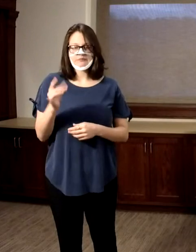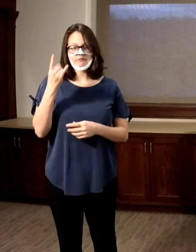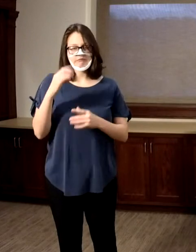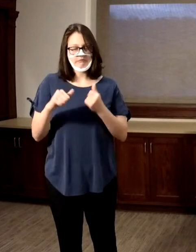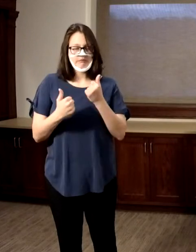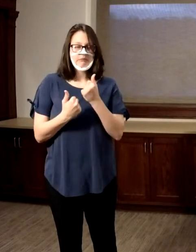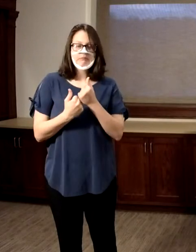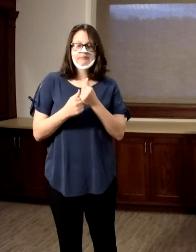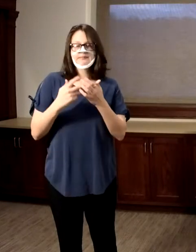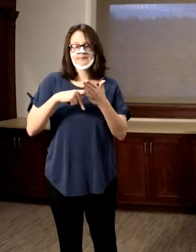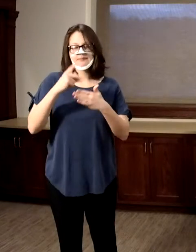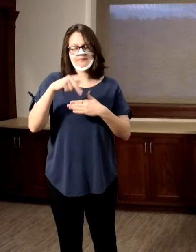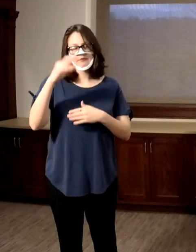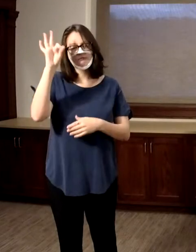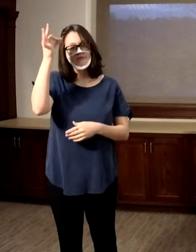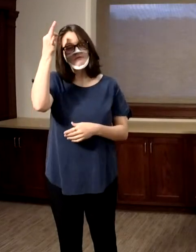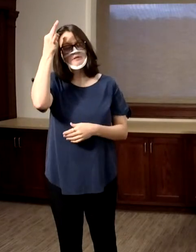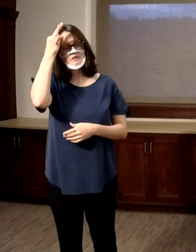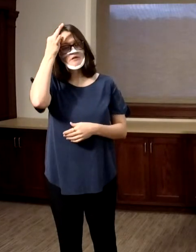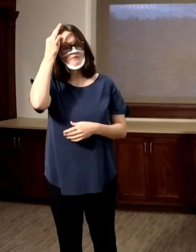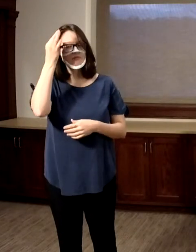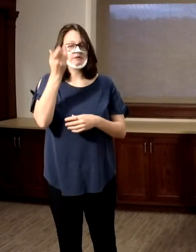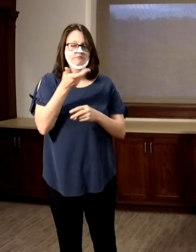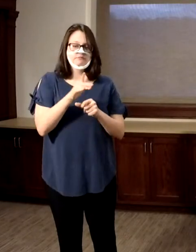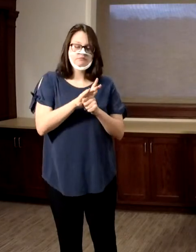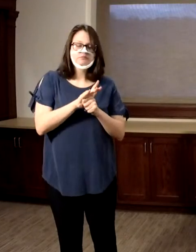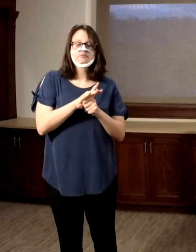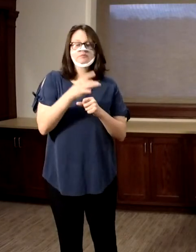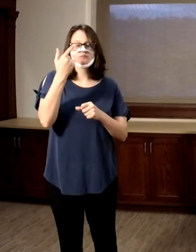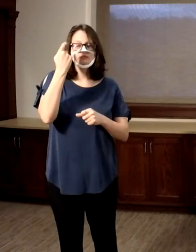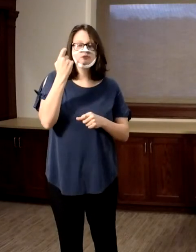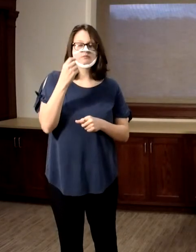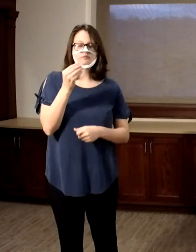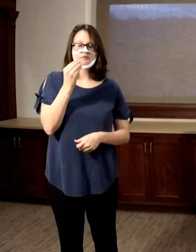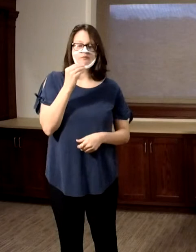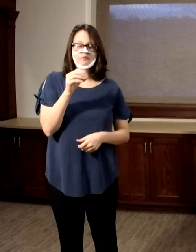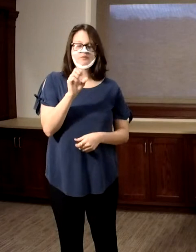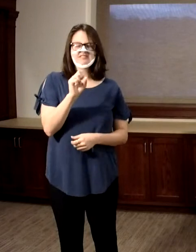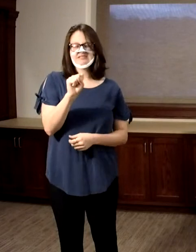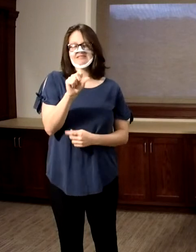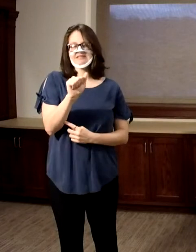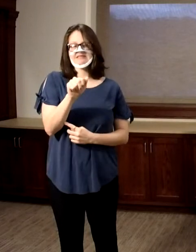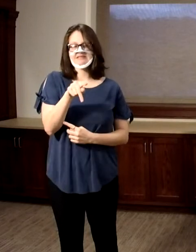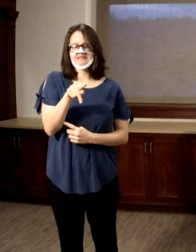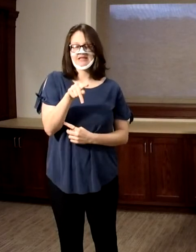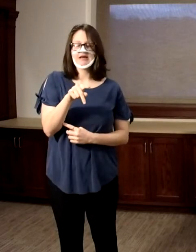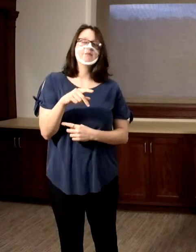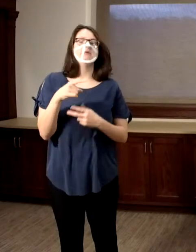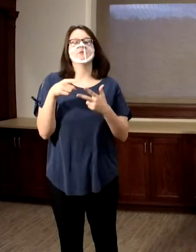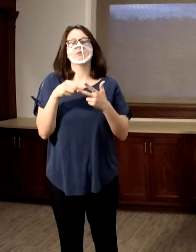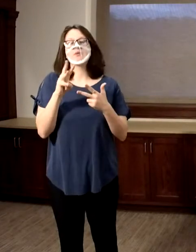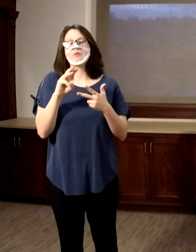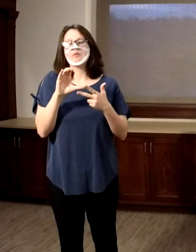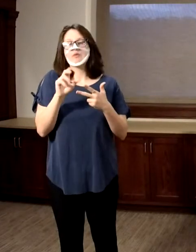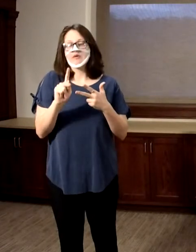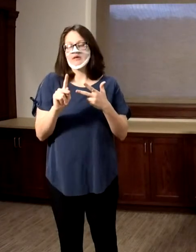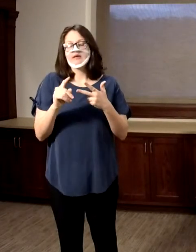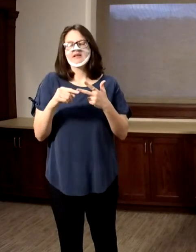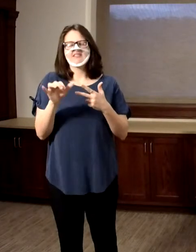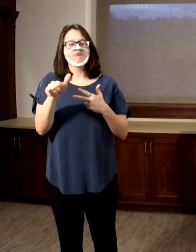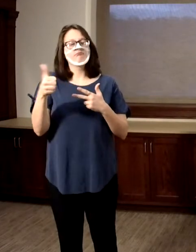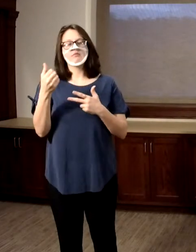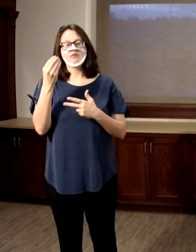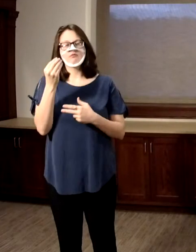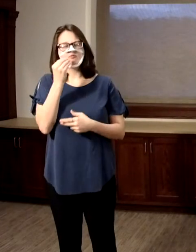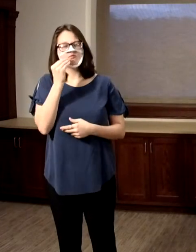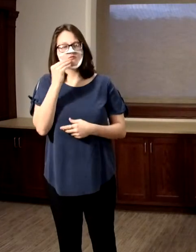programs, food pantries, long-term benefits such as WIC and SNAP, career development programs, and others. The top